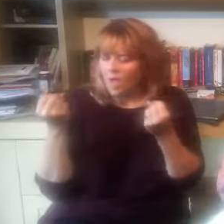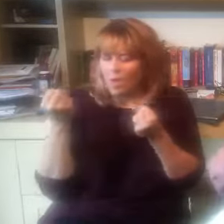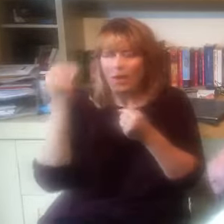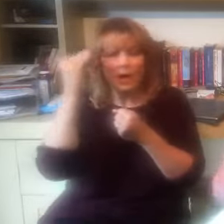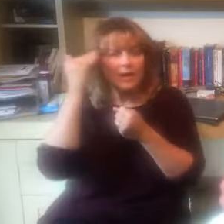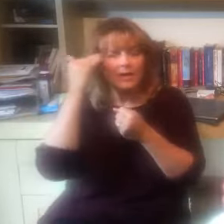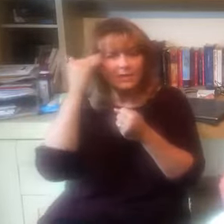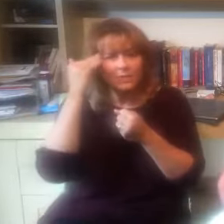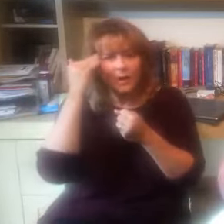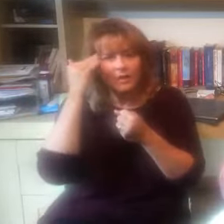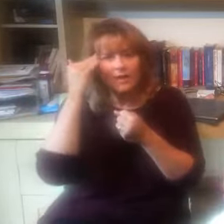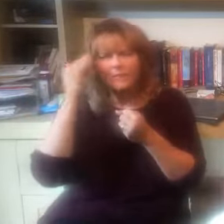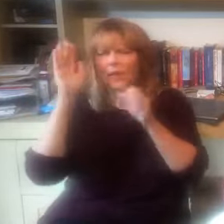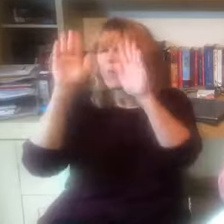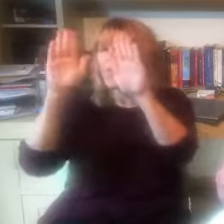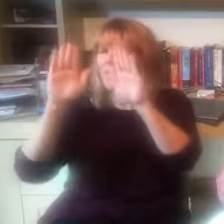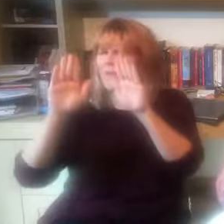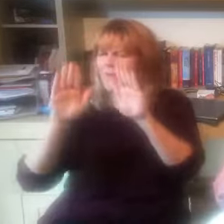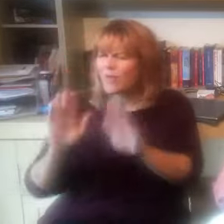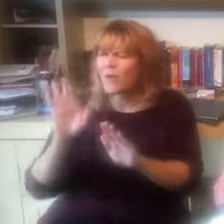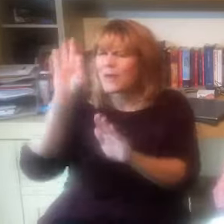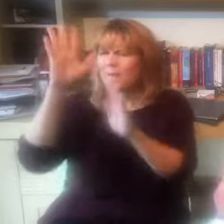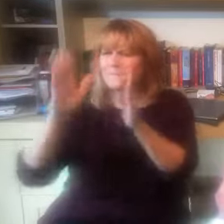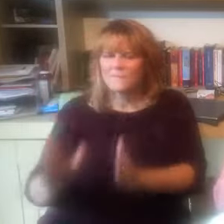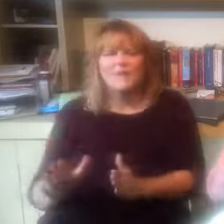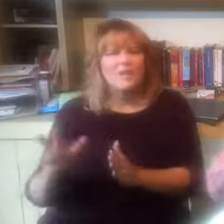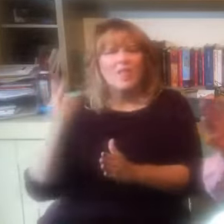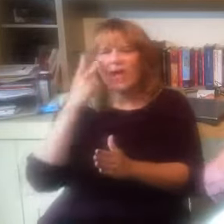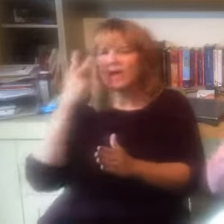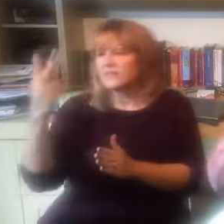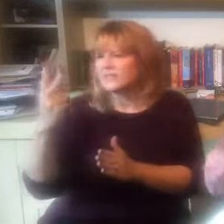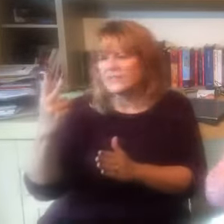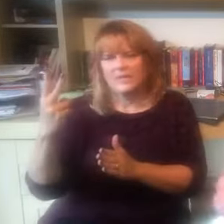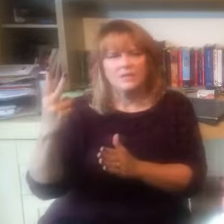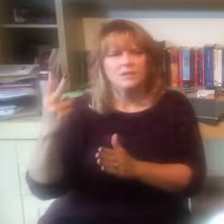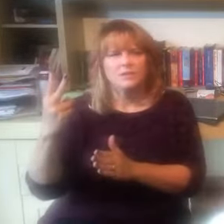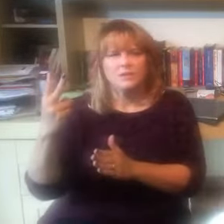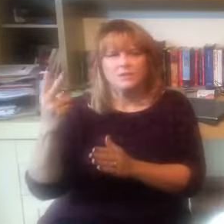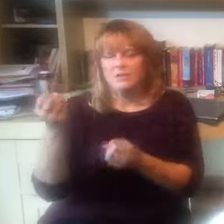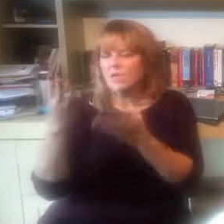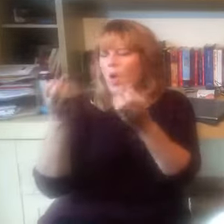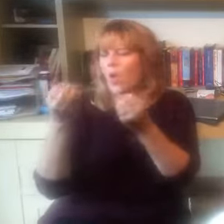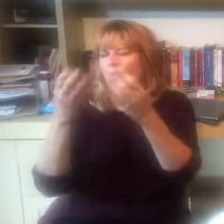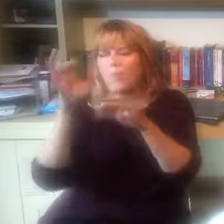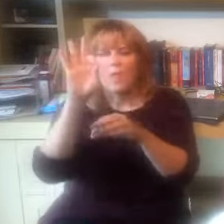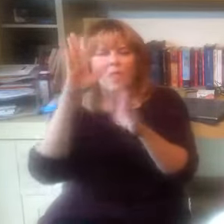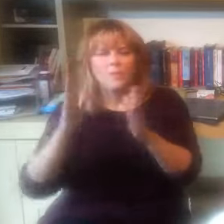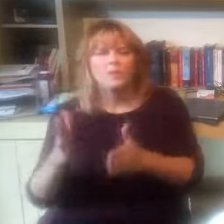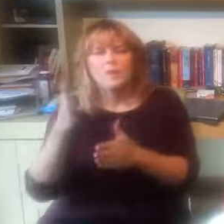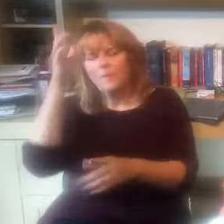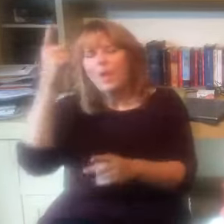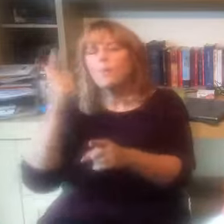And he ended up being the greatest evangelist that I have ever seen. And I believe me, I've seen just about all of them.